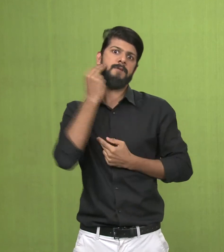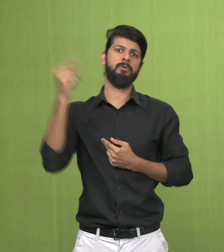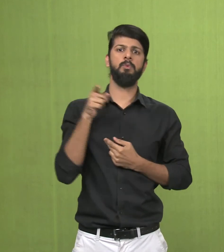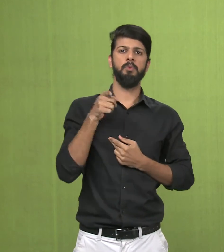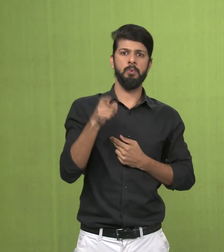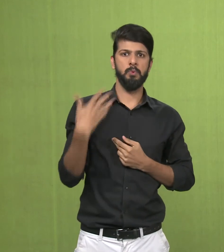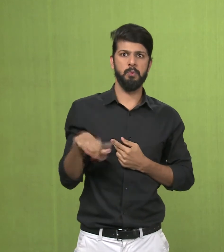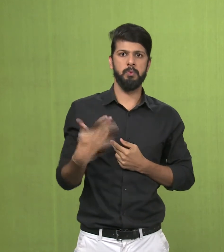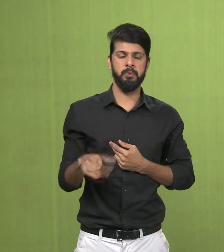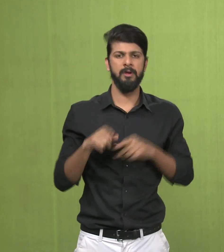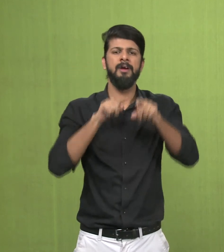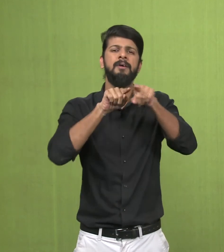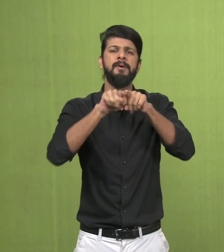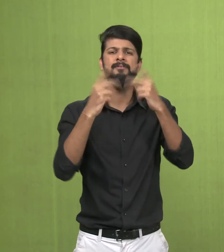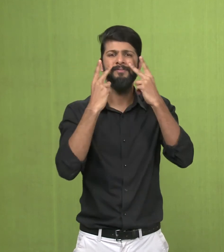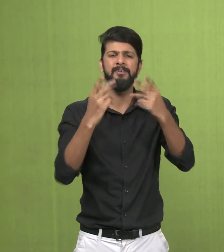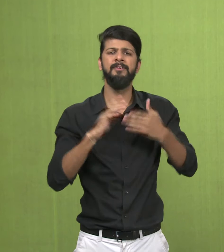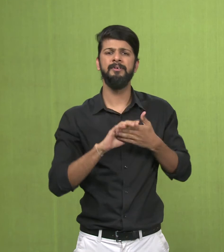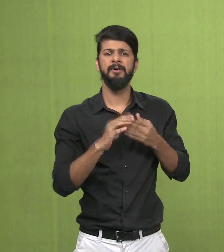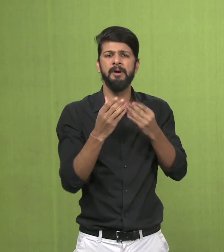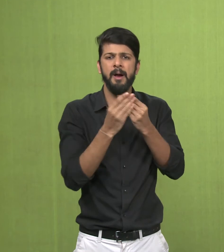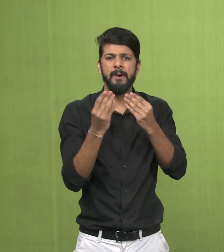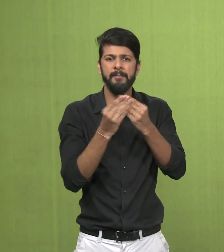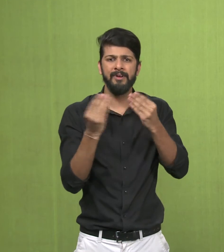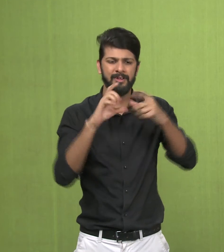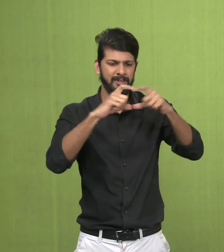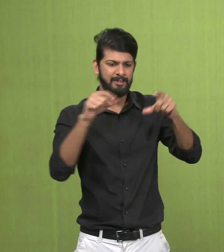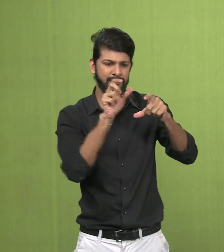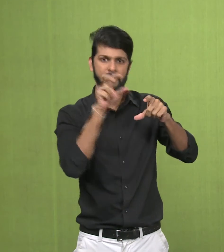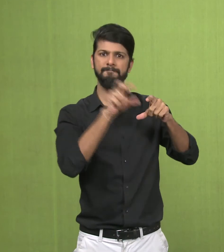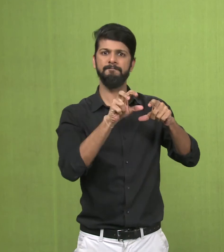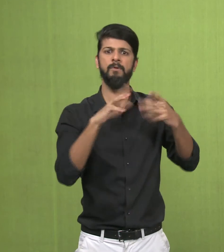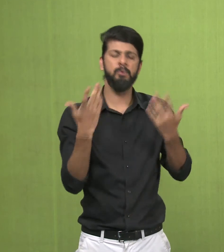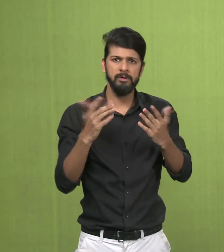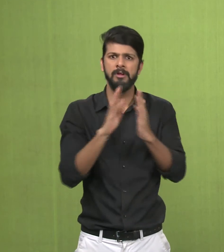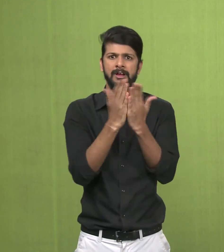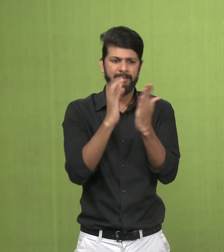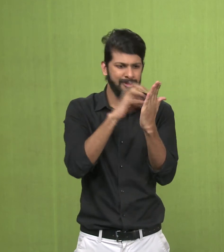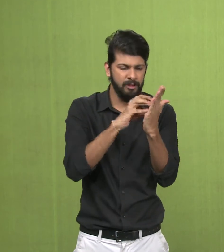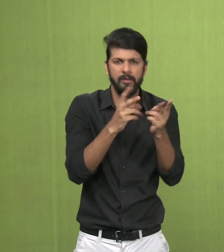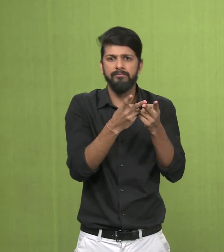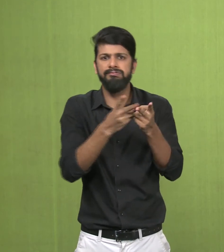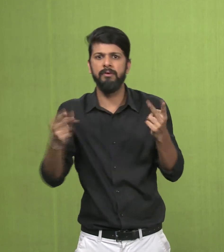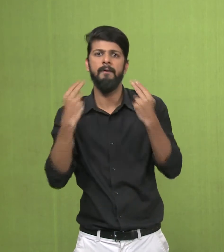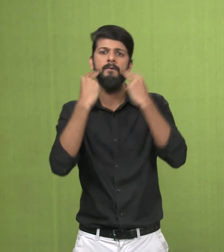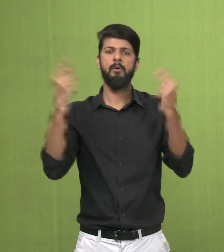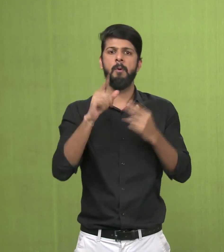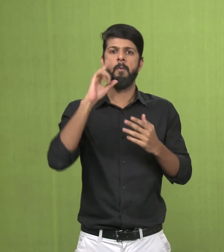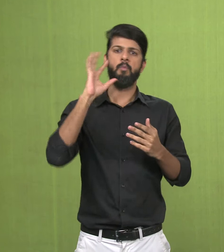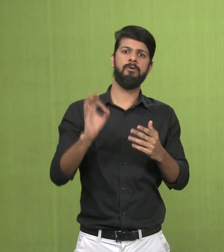You would also see that the pillars of Ashoka have found their way in modern culture in terms